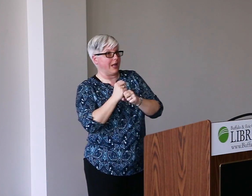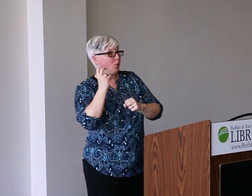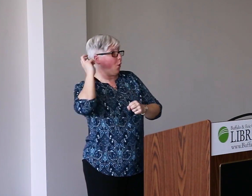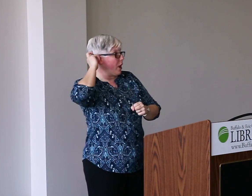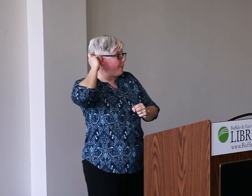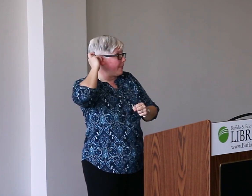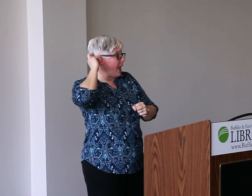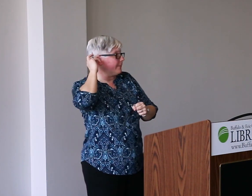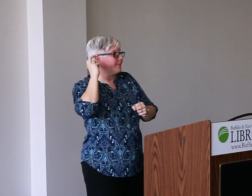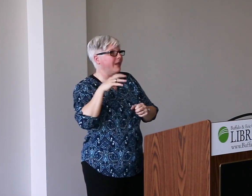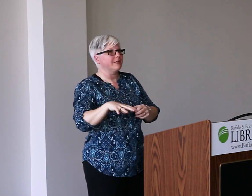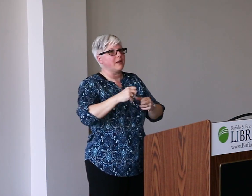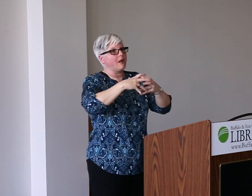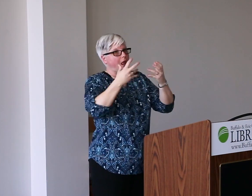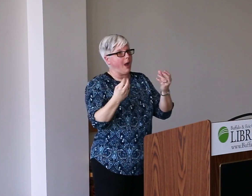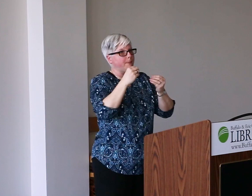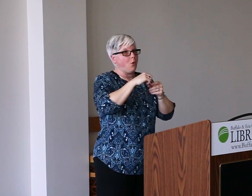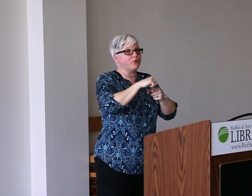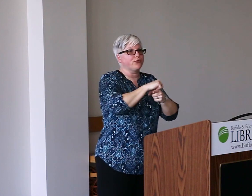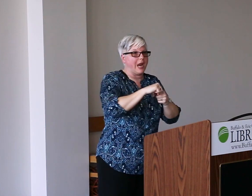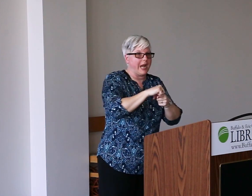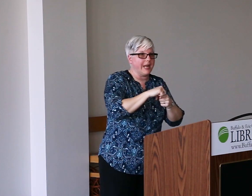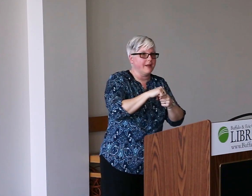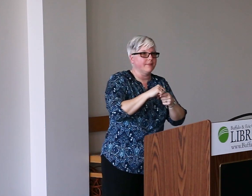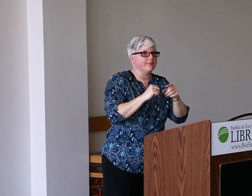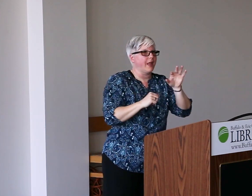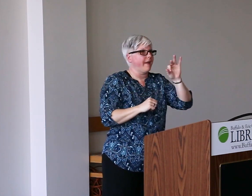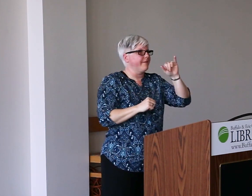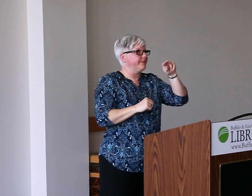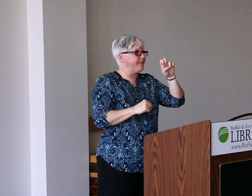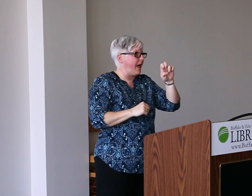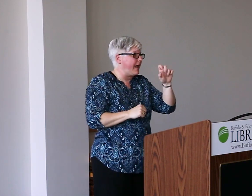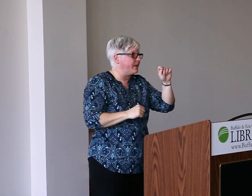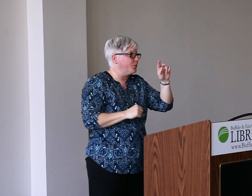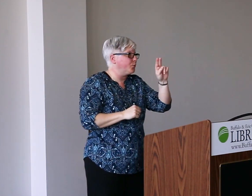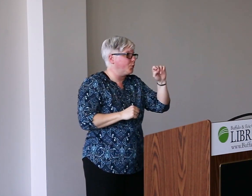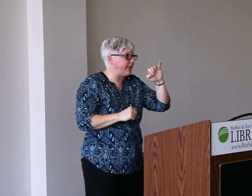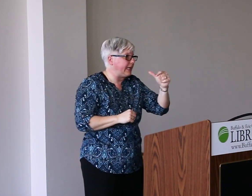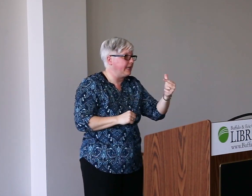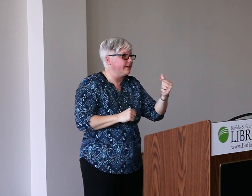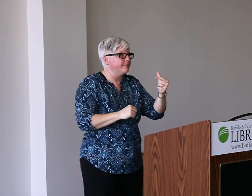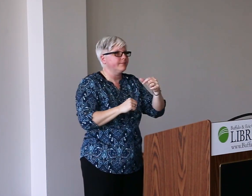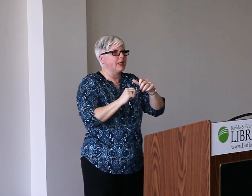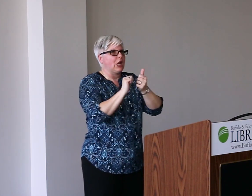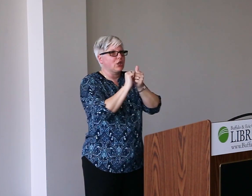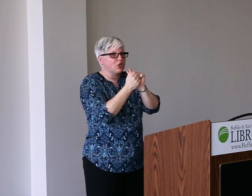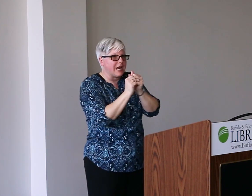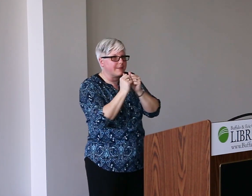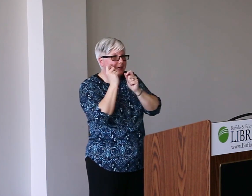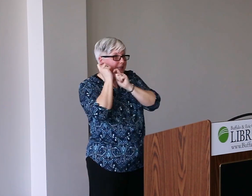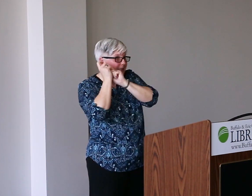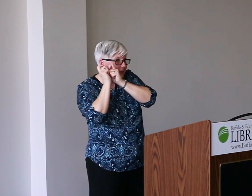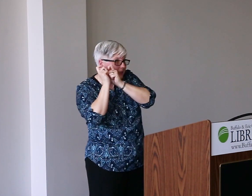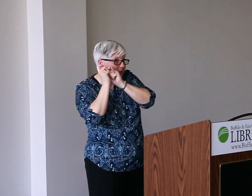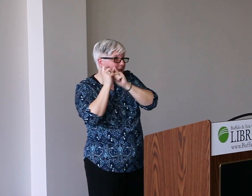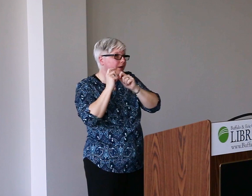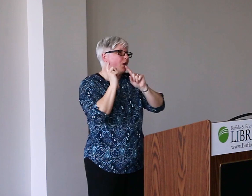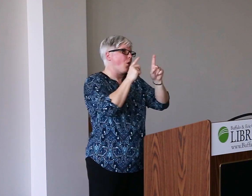When a deaf child gets a cochlear implant, they have to go through a lot more of training, fine-tuning,